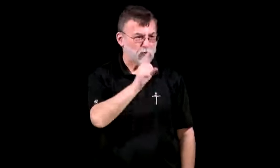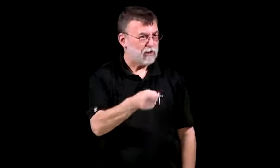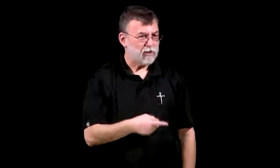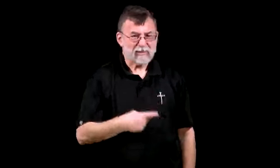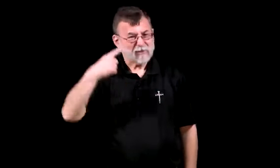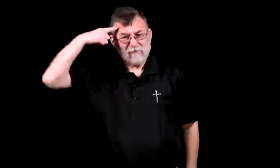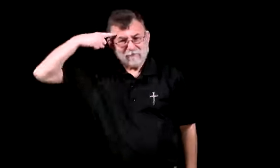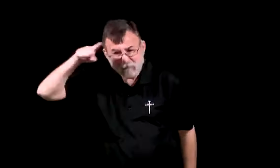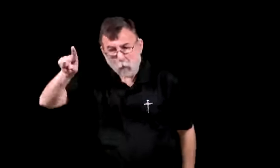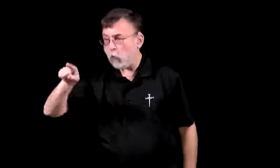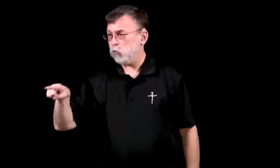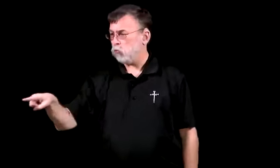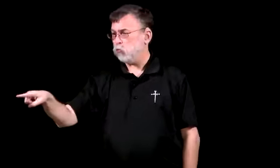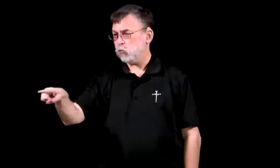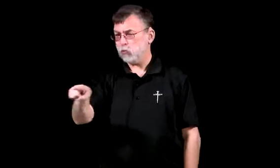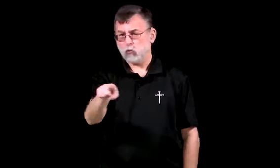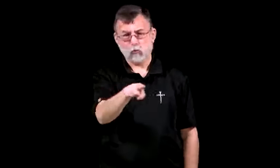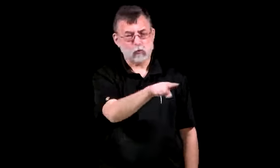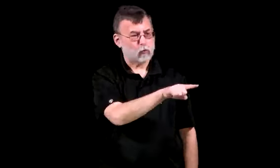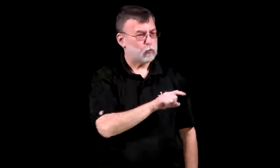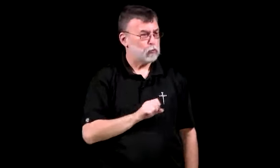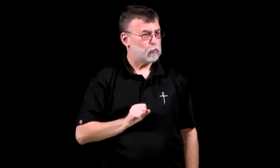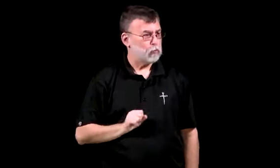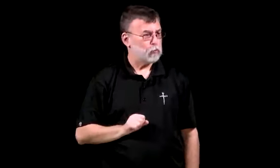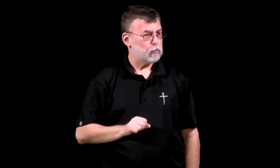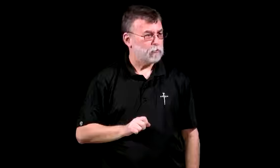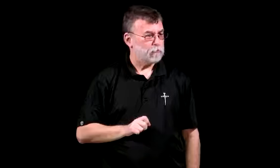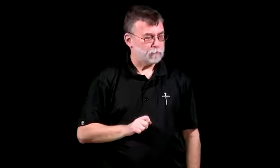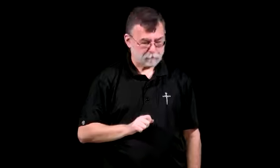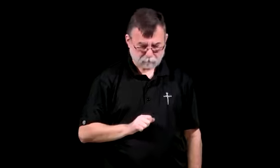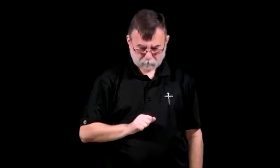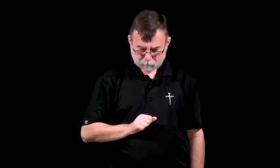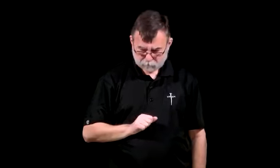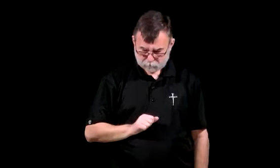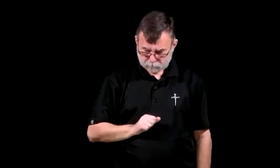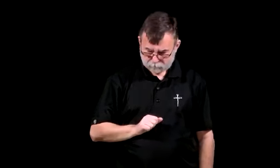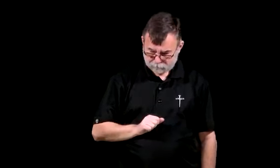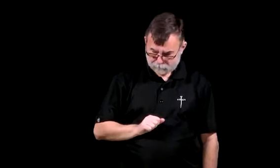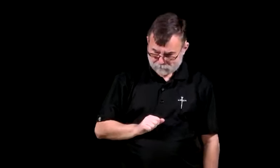us. And he's for you as much as he's for me.